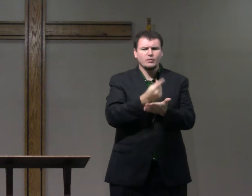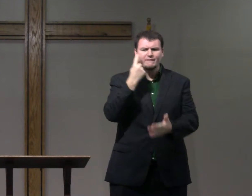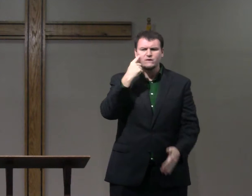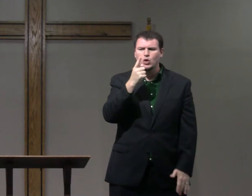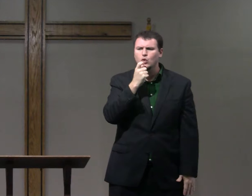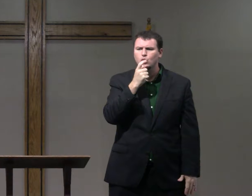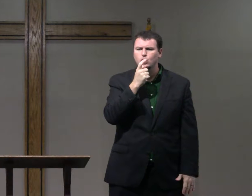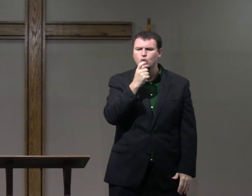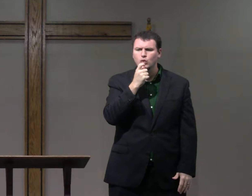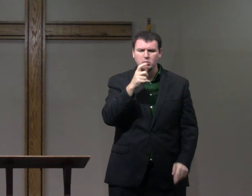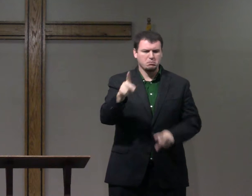So the gospel is for who?